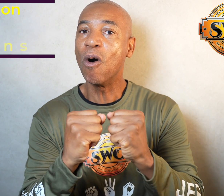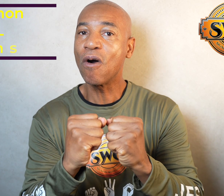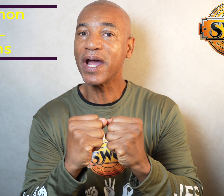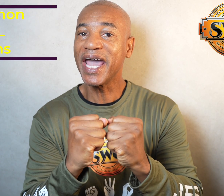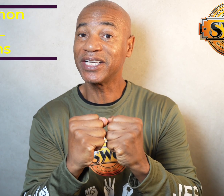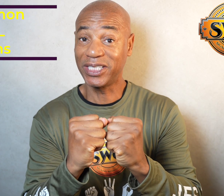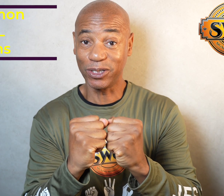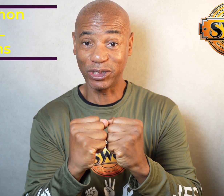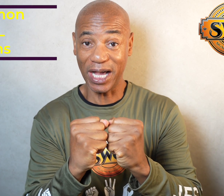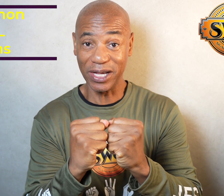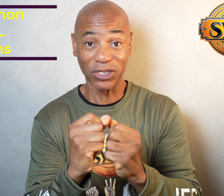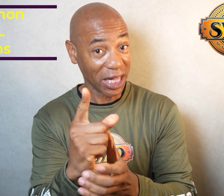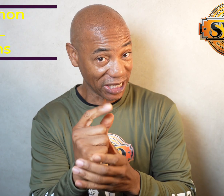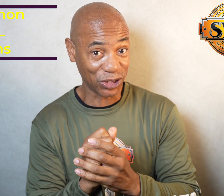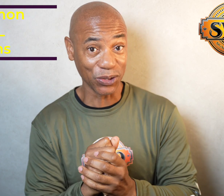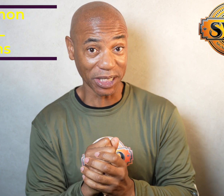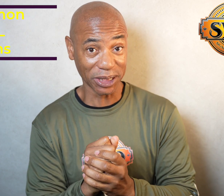More ASL signs. Let's do this.